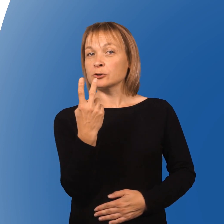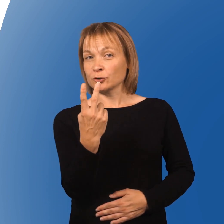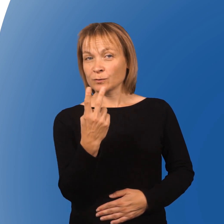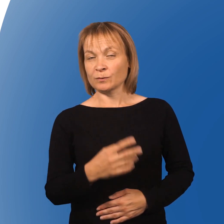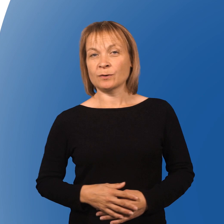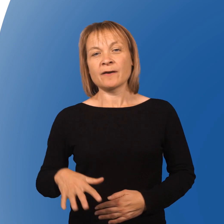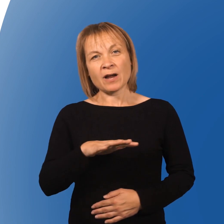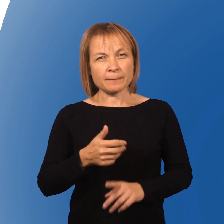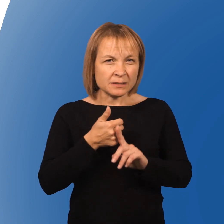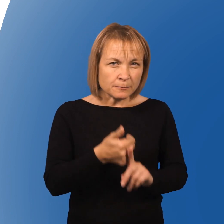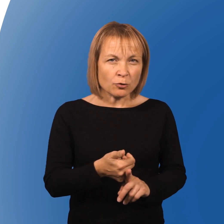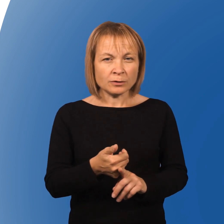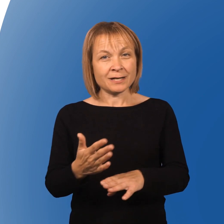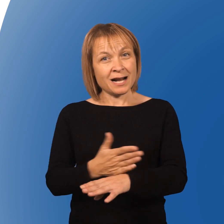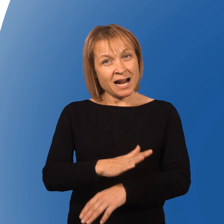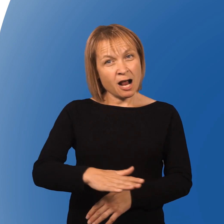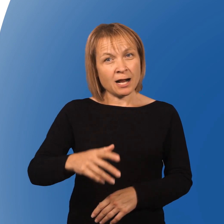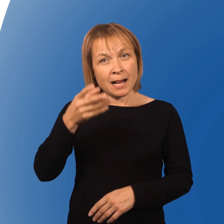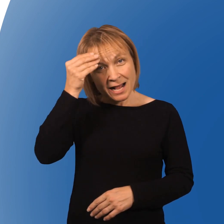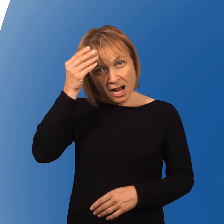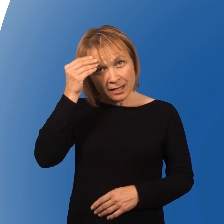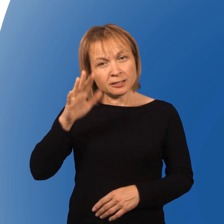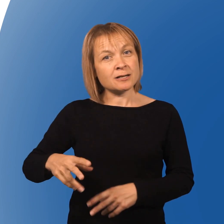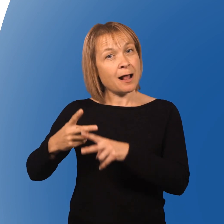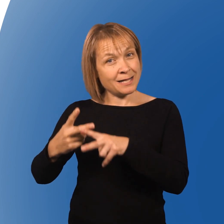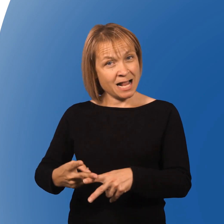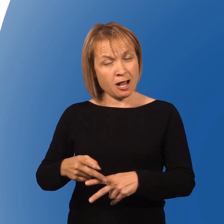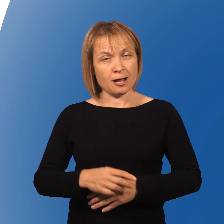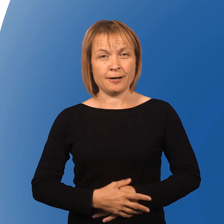4.2 Family Support, Early Learning and Childcare.